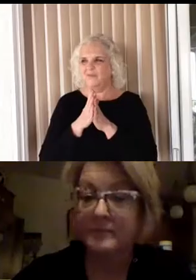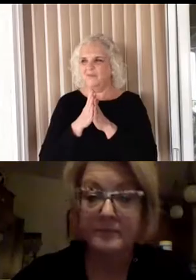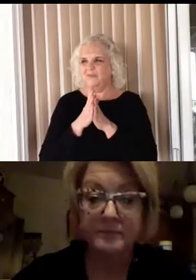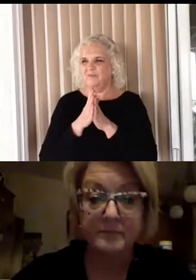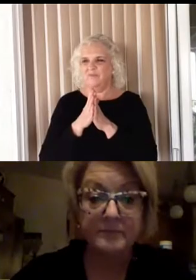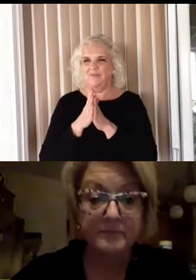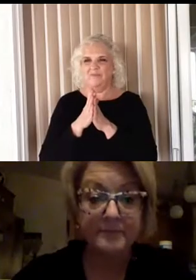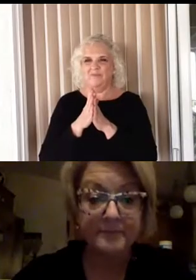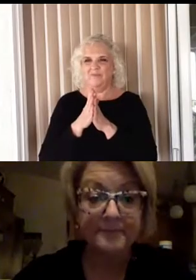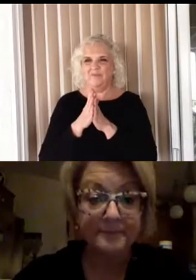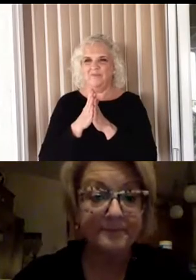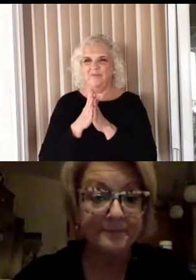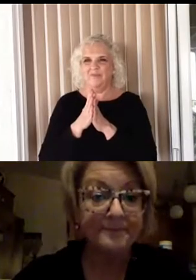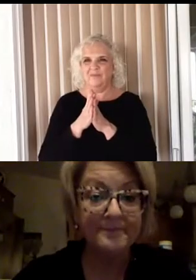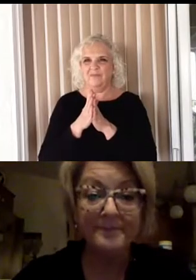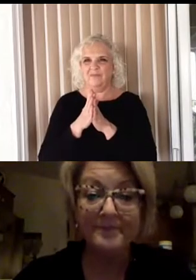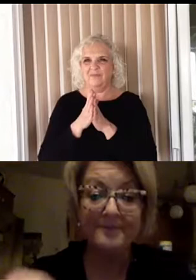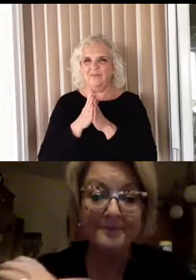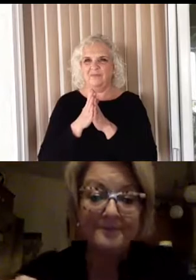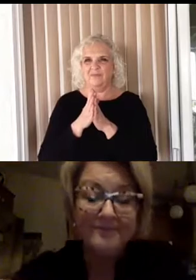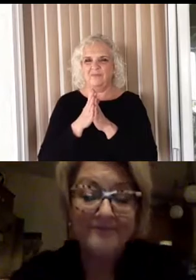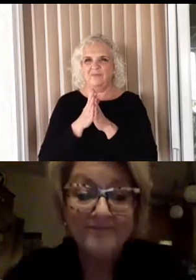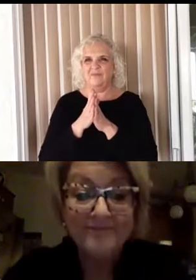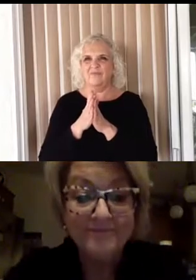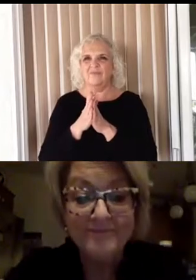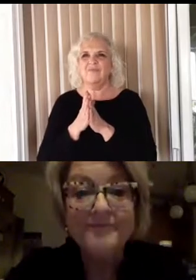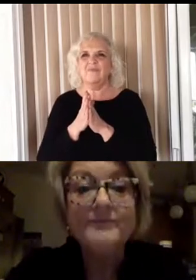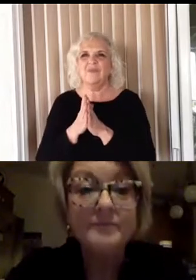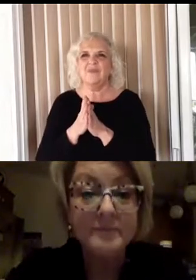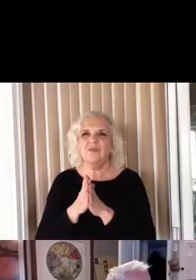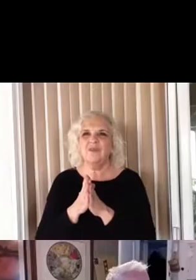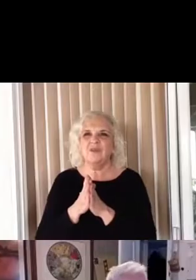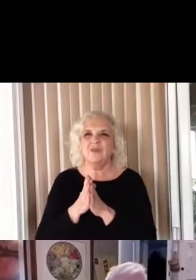But now it's video. Can you hear me?